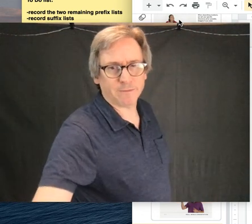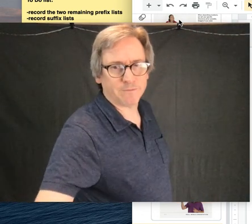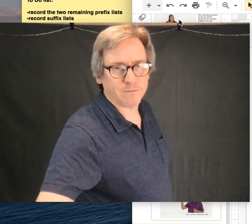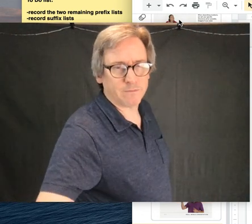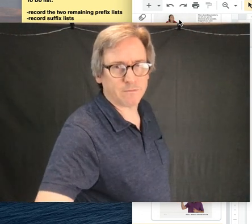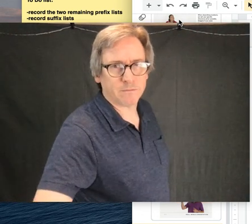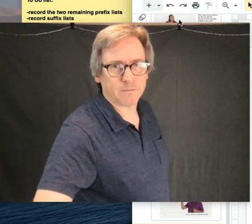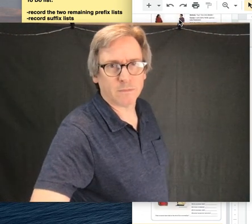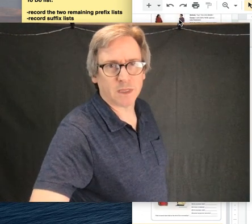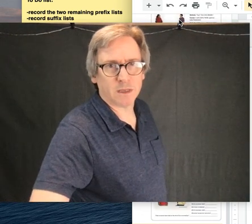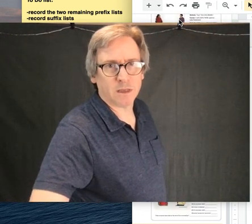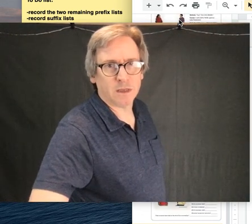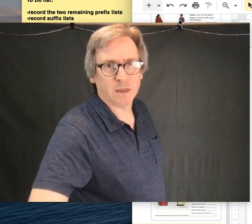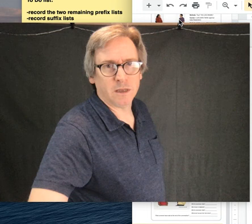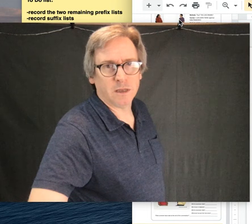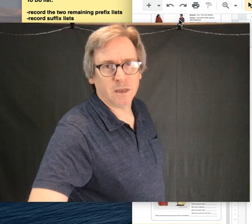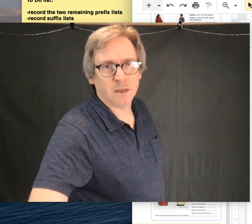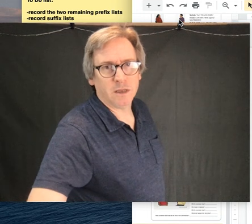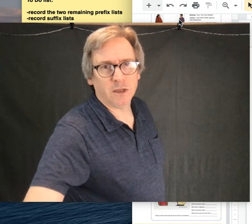describing.